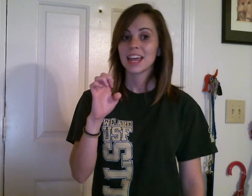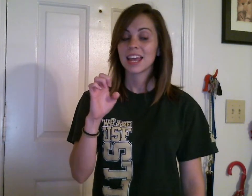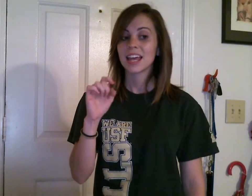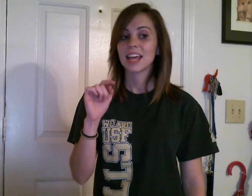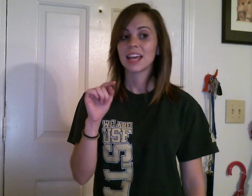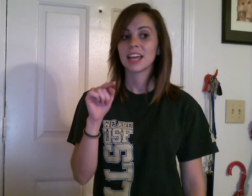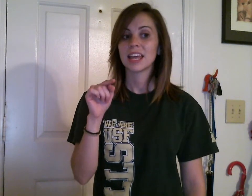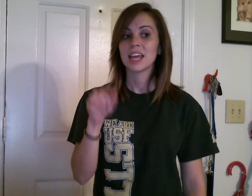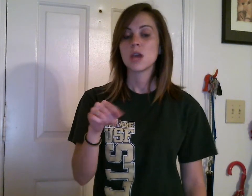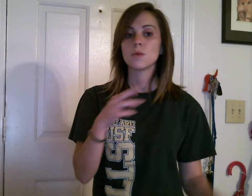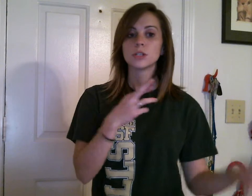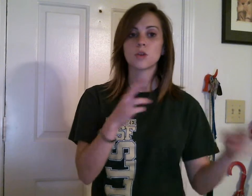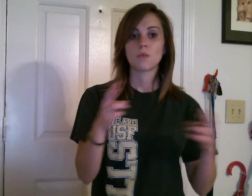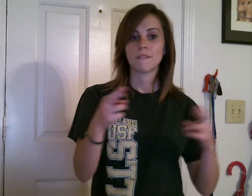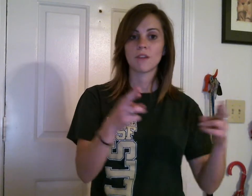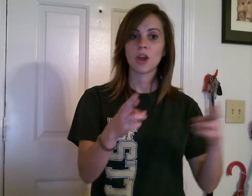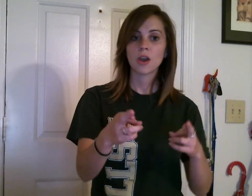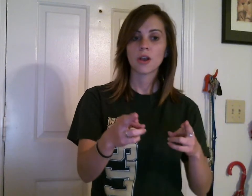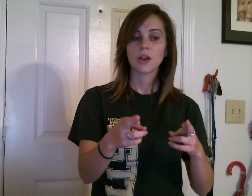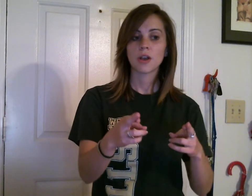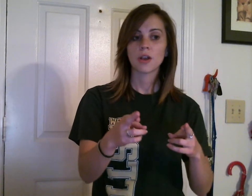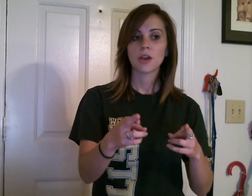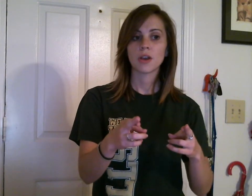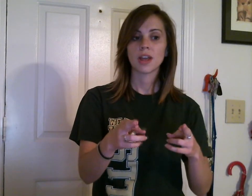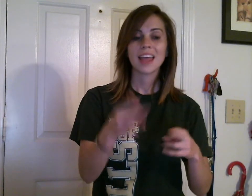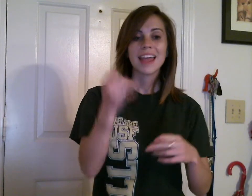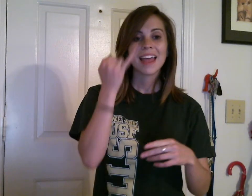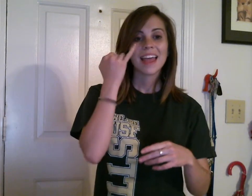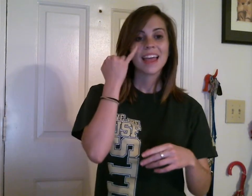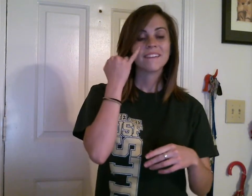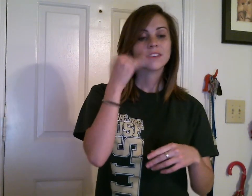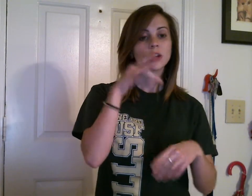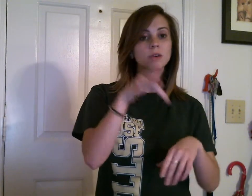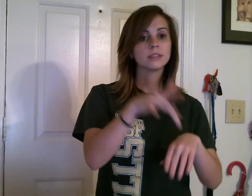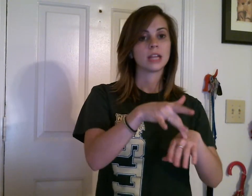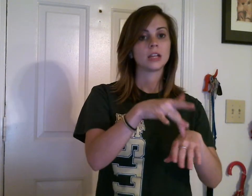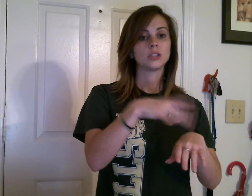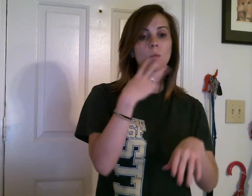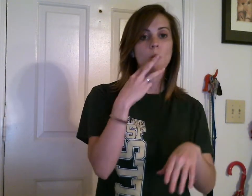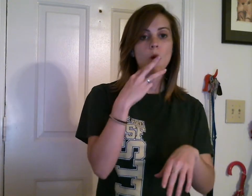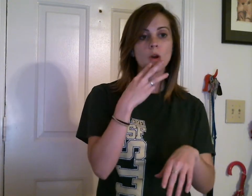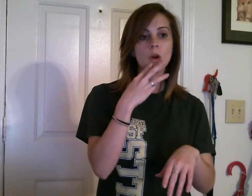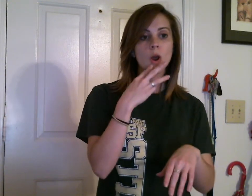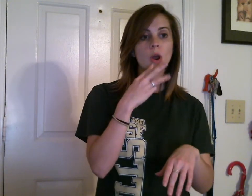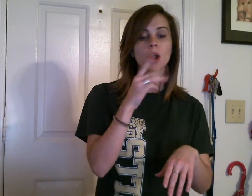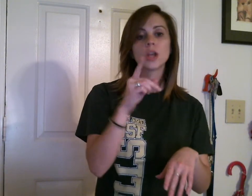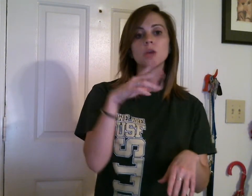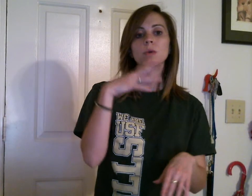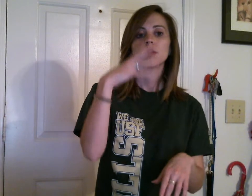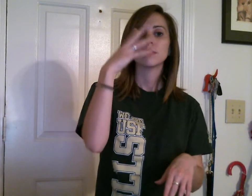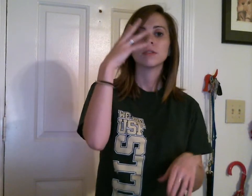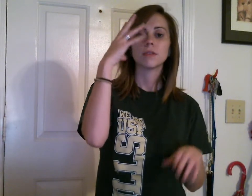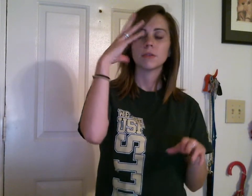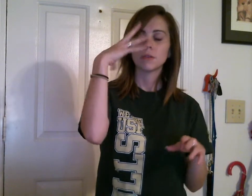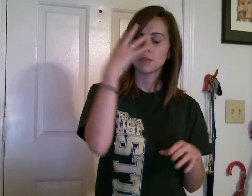that flowed through Hades. And it was said that if you touched the waters in the river Lethe, you would fall into a deep trance-like sleep. So